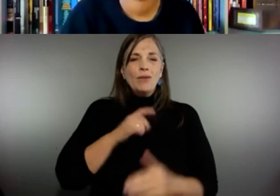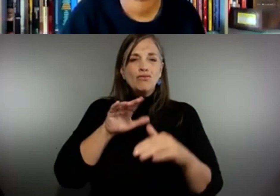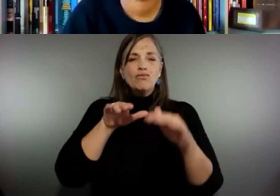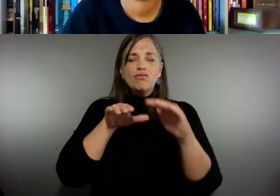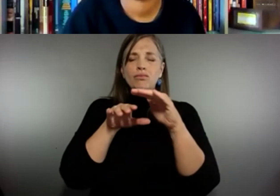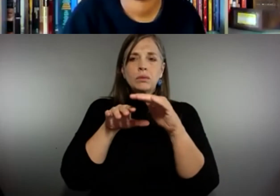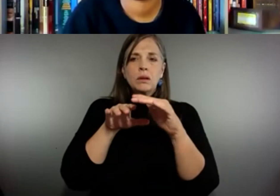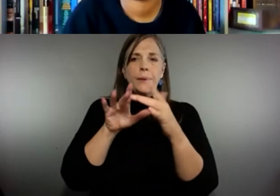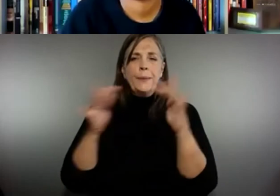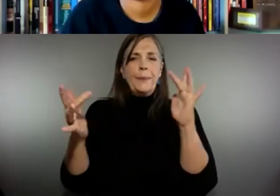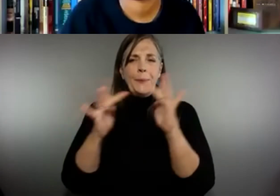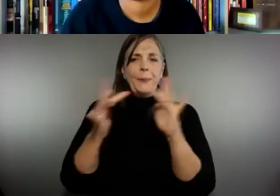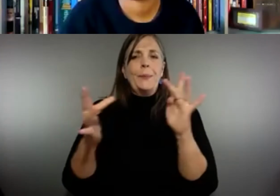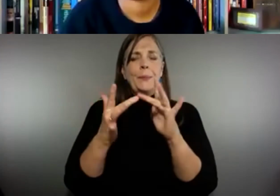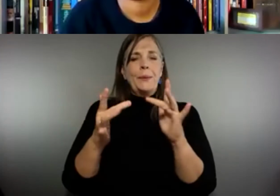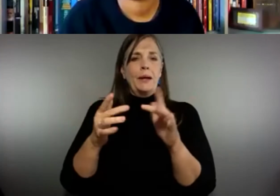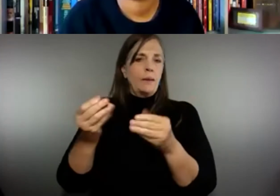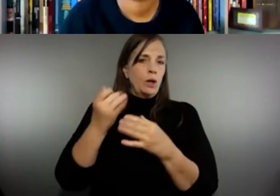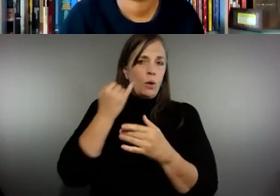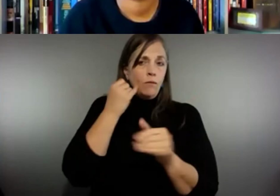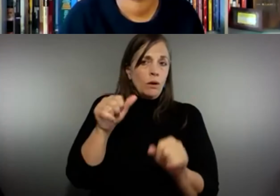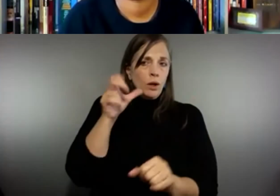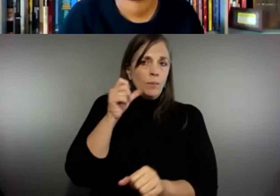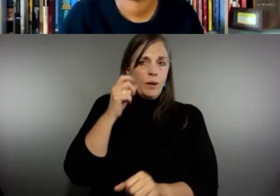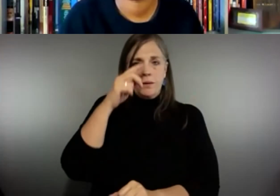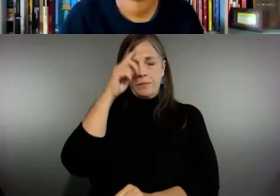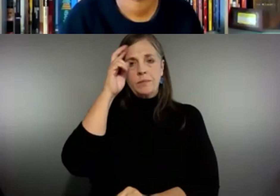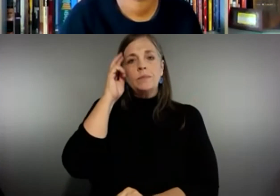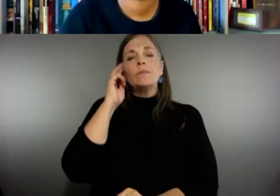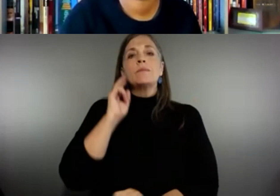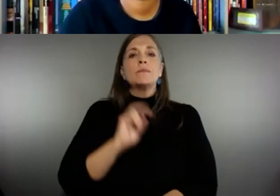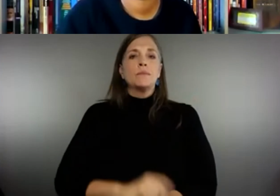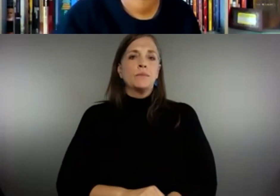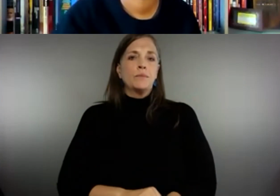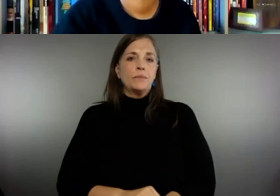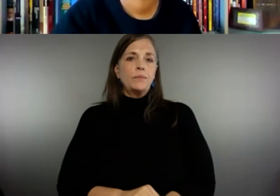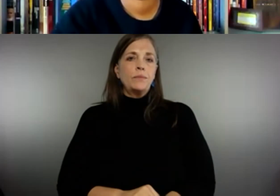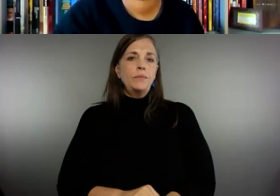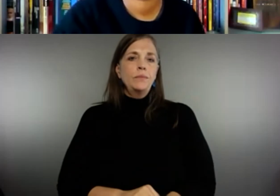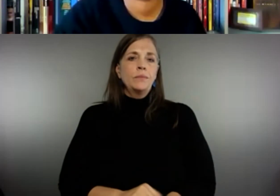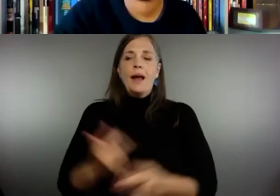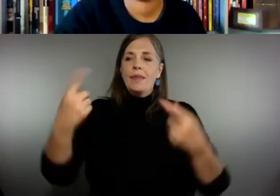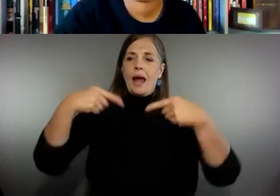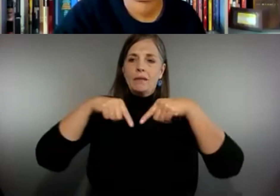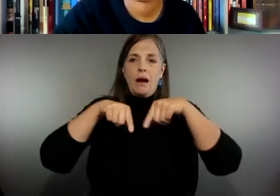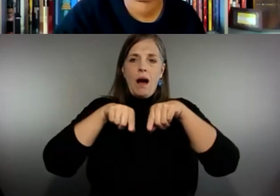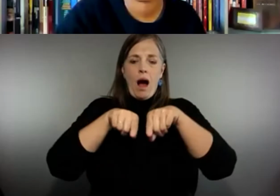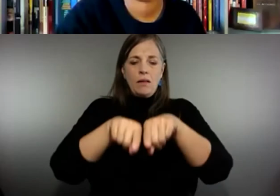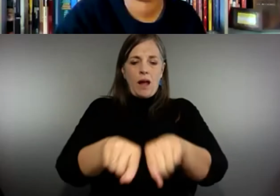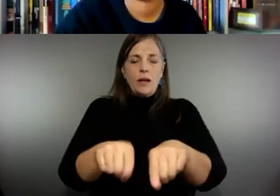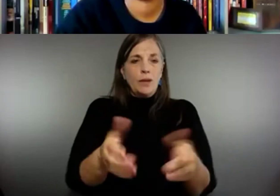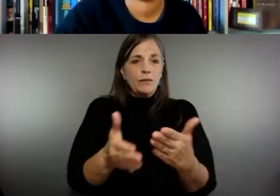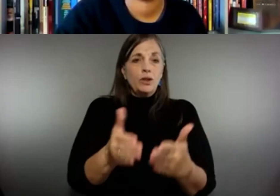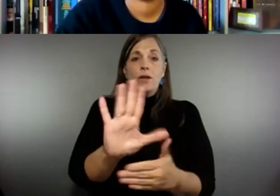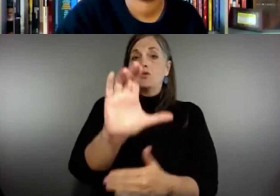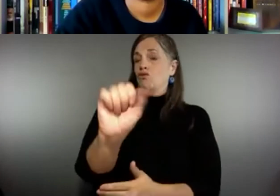it is it's it's a an alignment of services and so you take your case